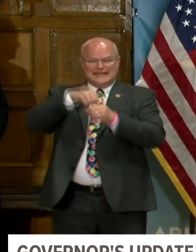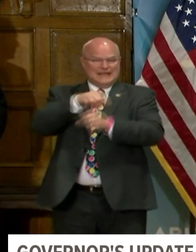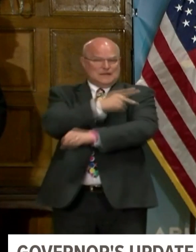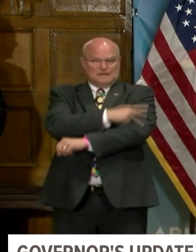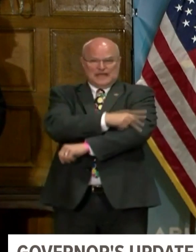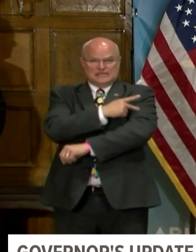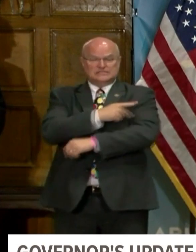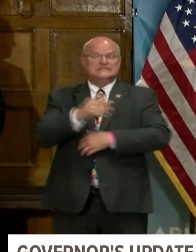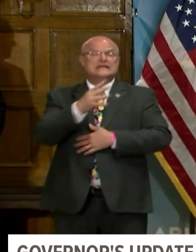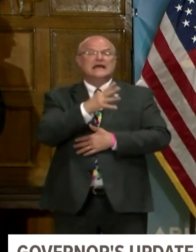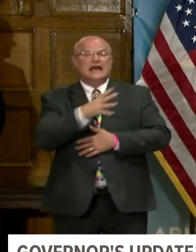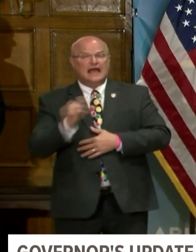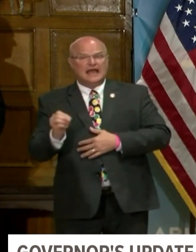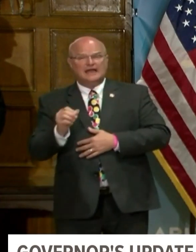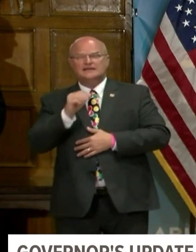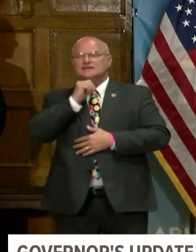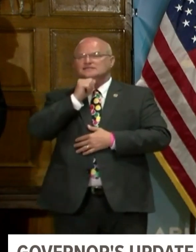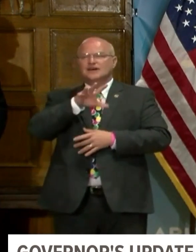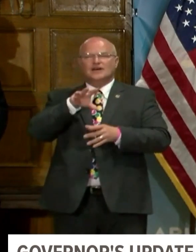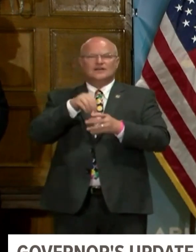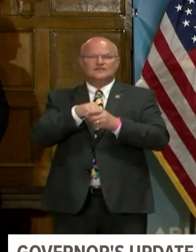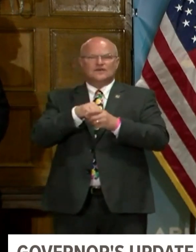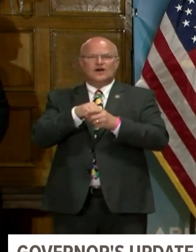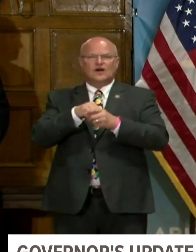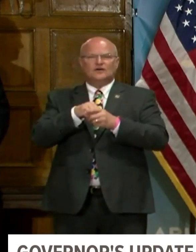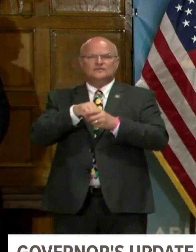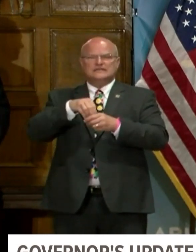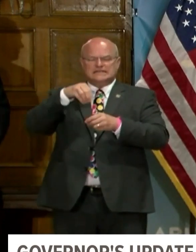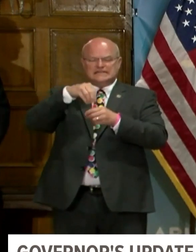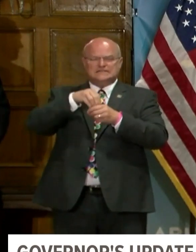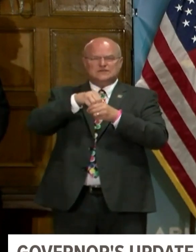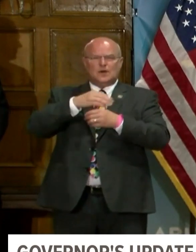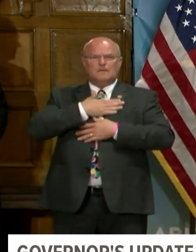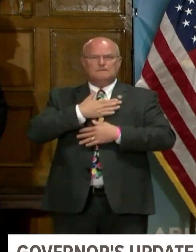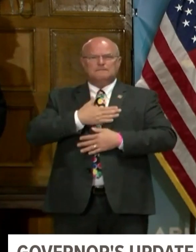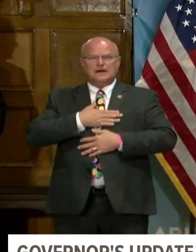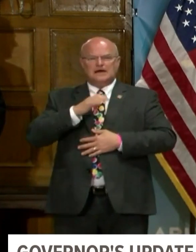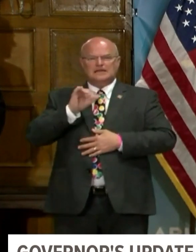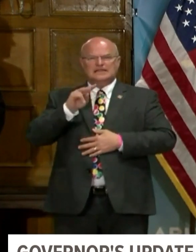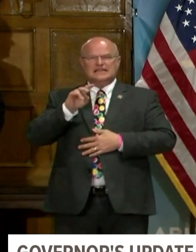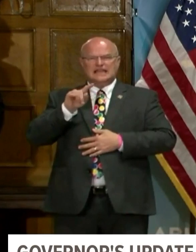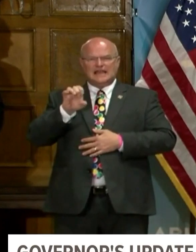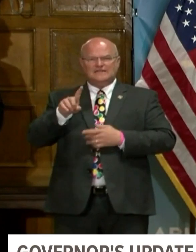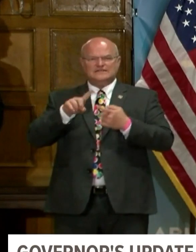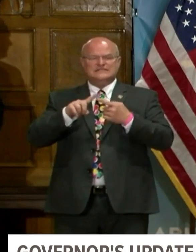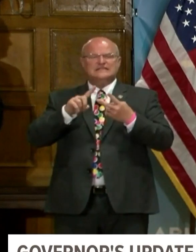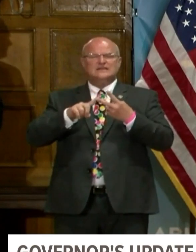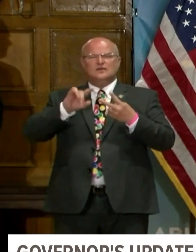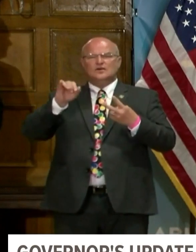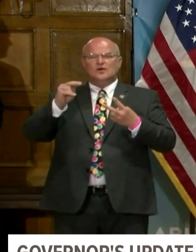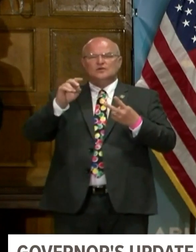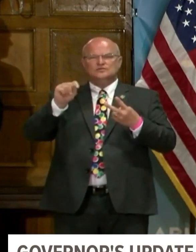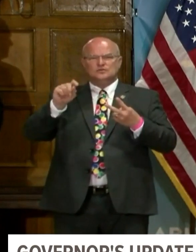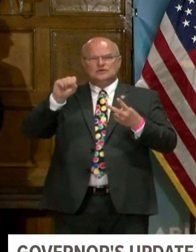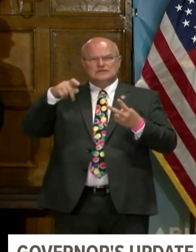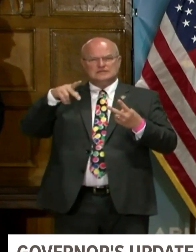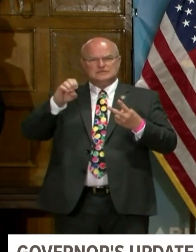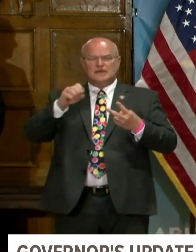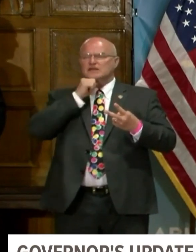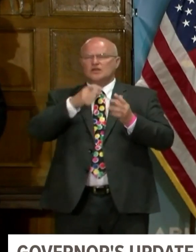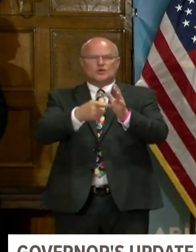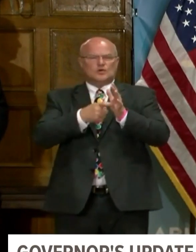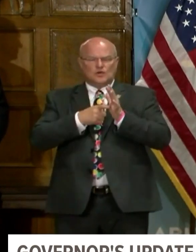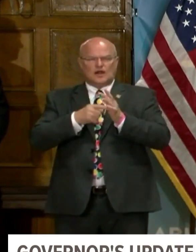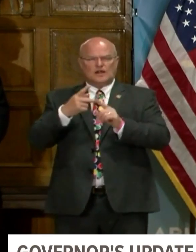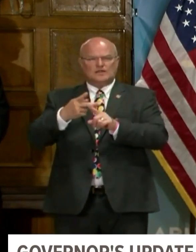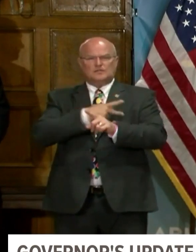inpatients and they do not involve penetration of a body cavity or joint space, then we do not require the